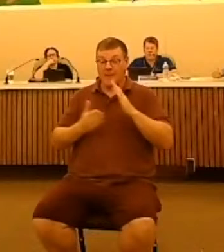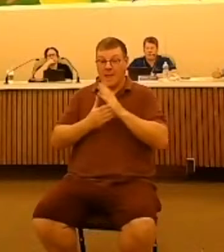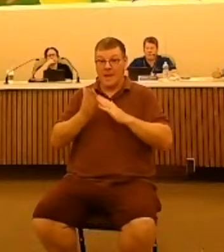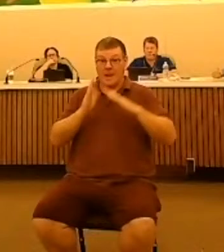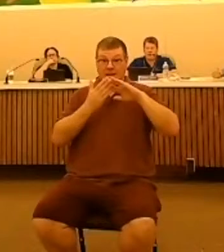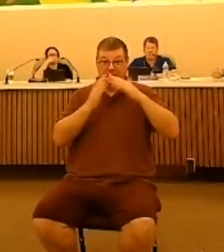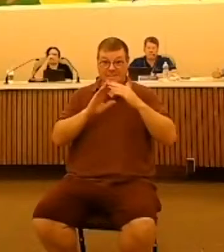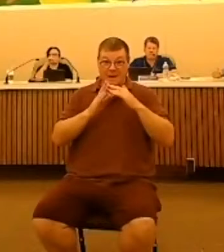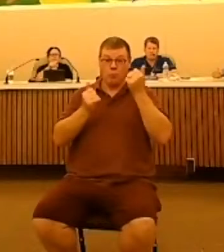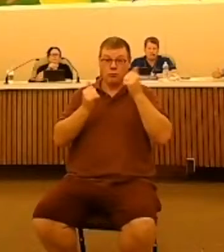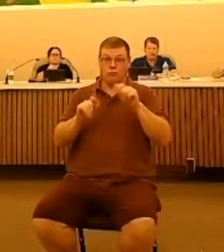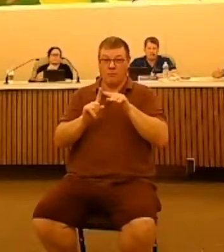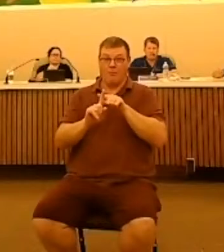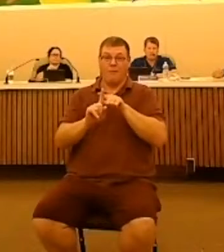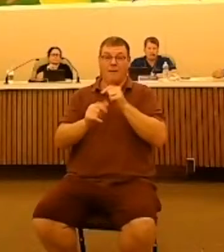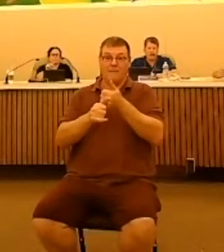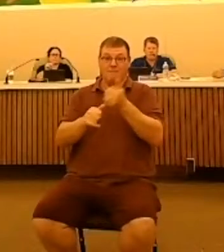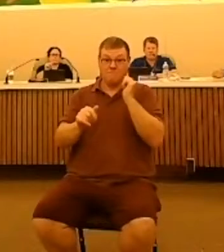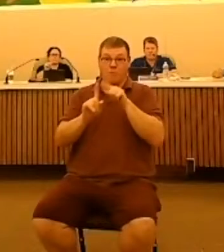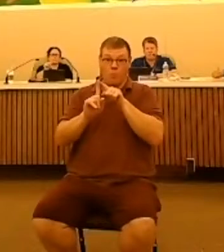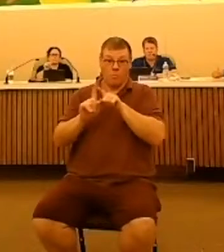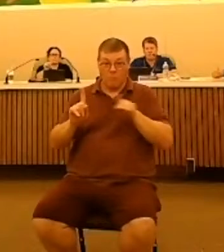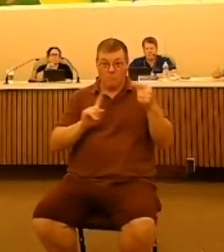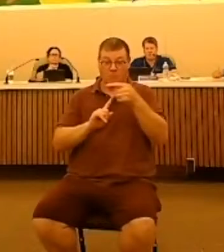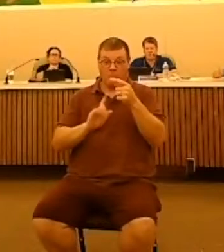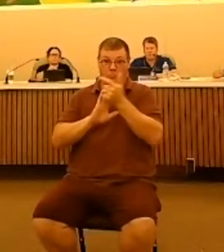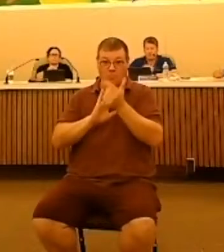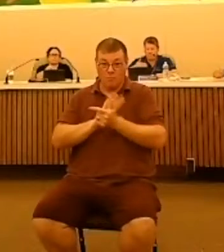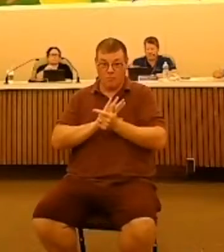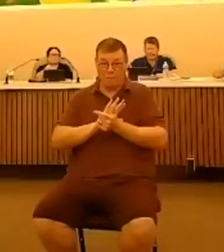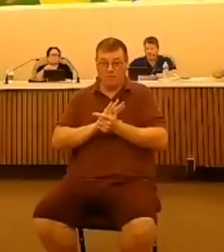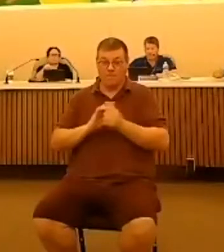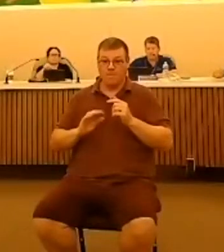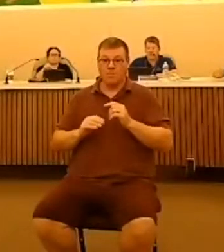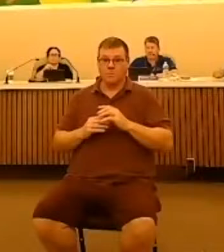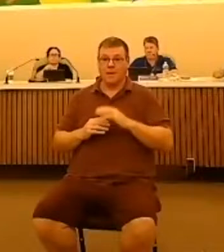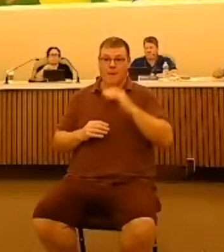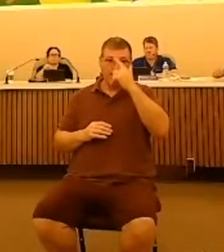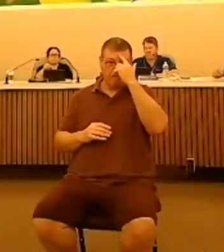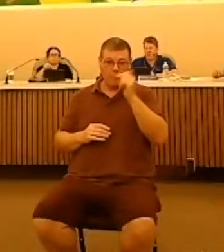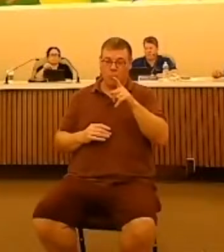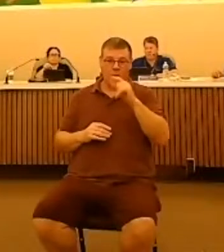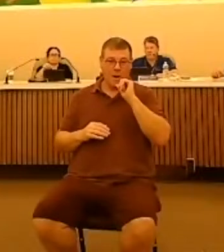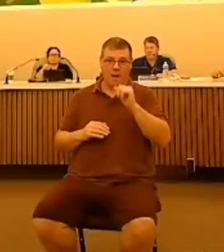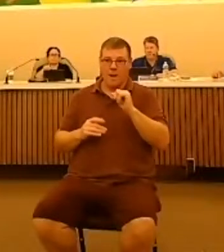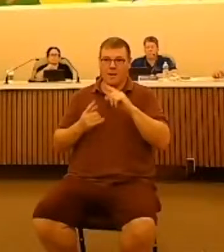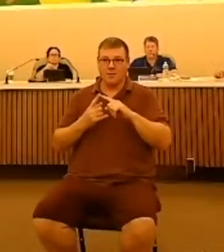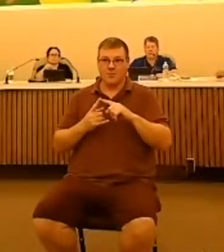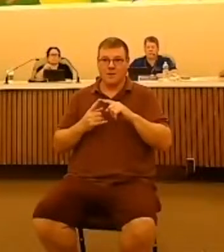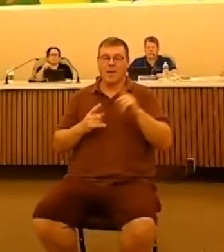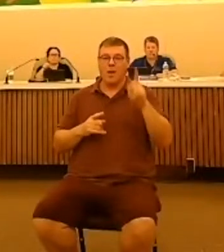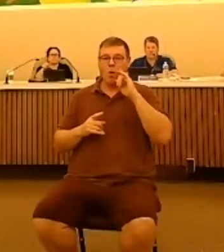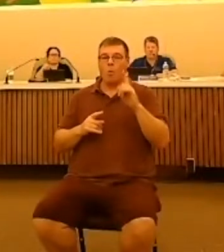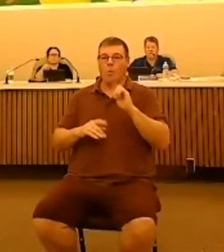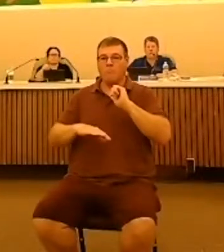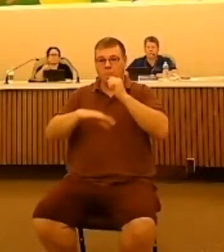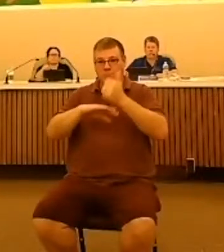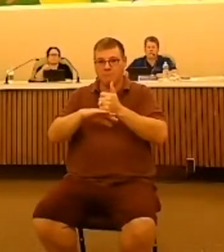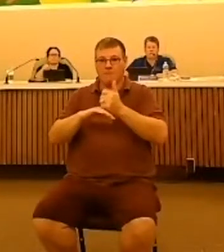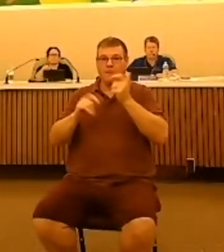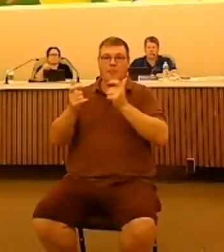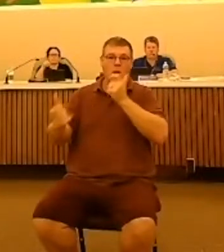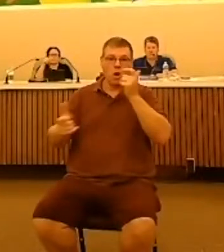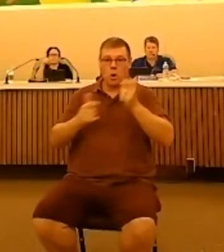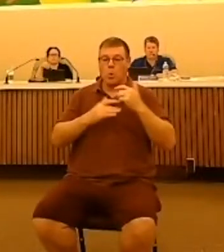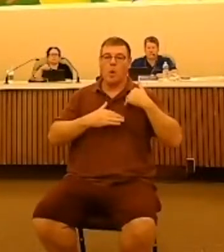towns try to get around the laws that don't, in other words, because again, you're not necessarily to turn it down, they'll place huge